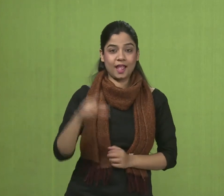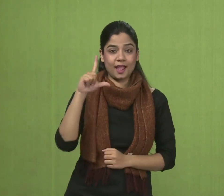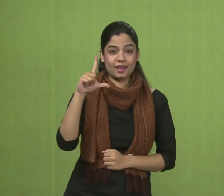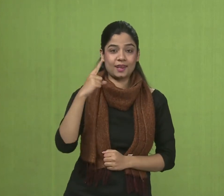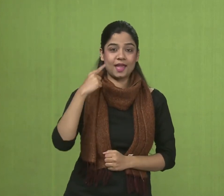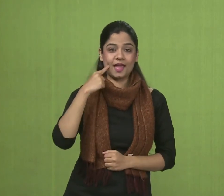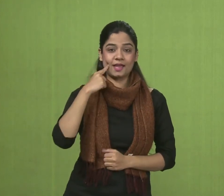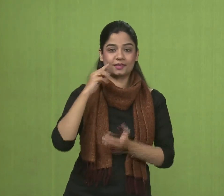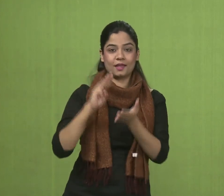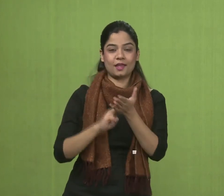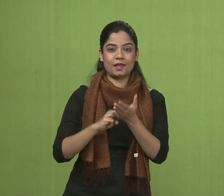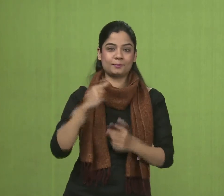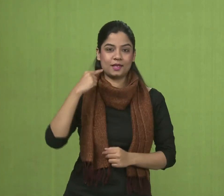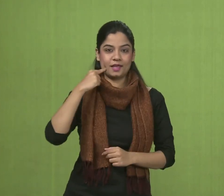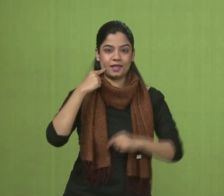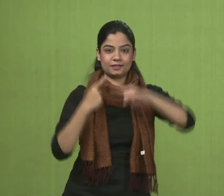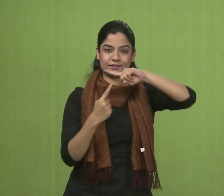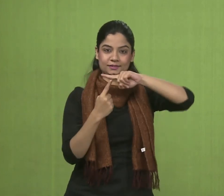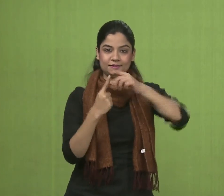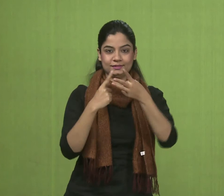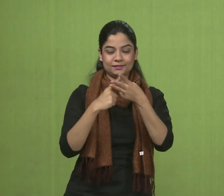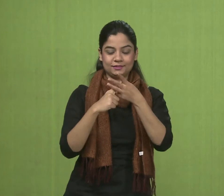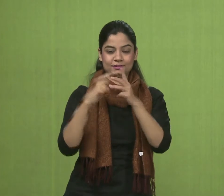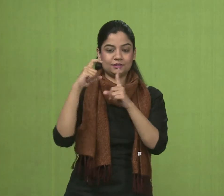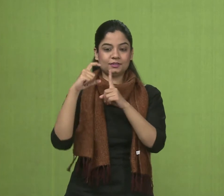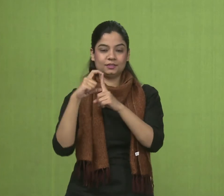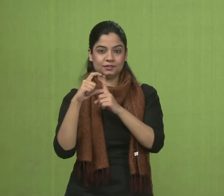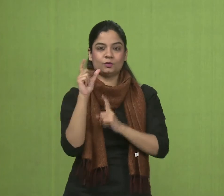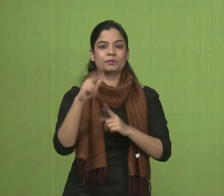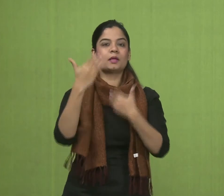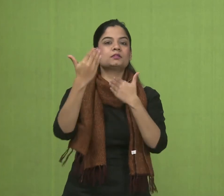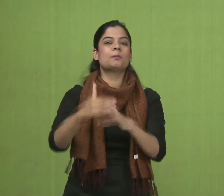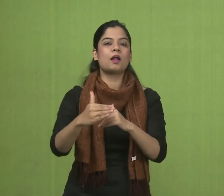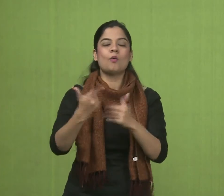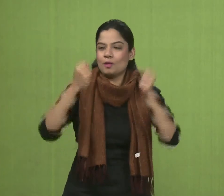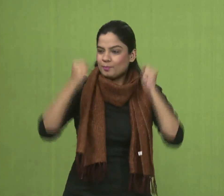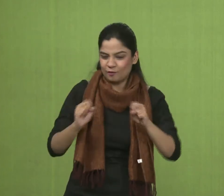Limited, something that is in less quantity. For example, chairs can be limited in a conference, etc.